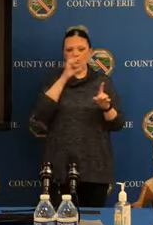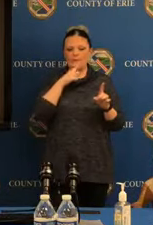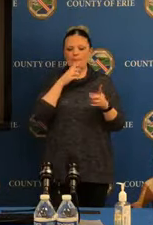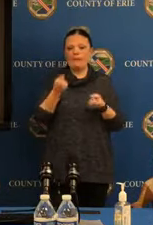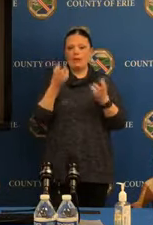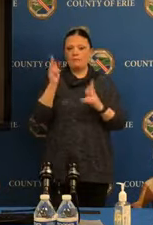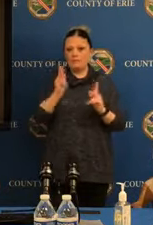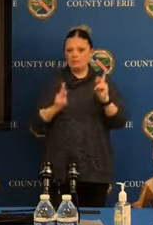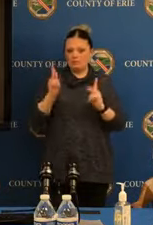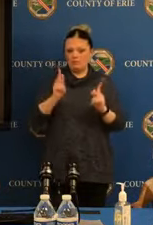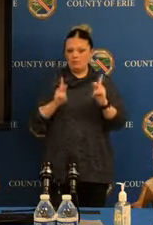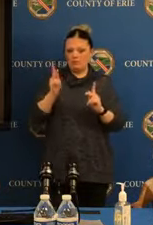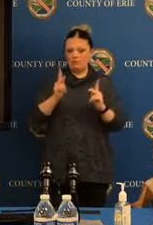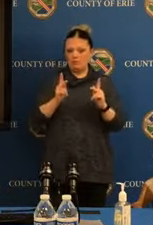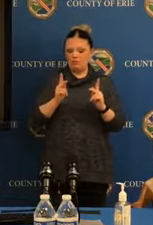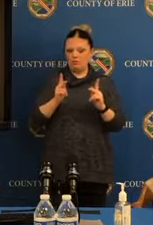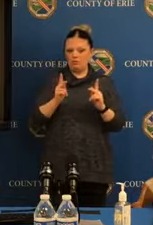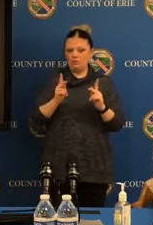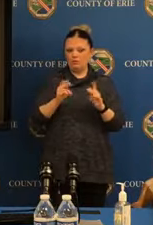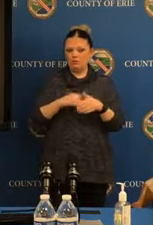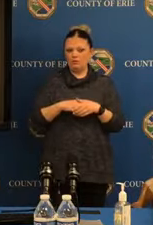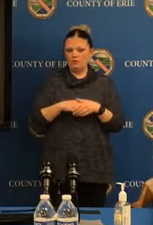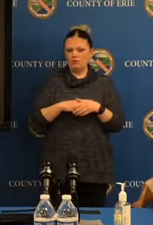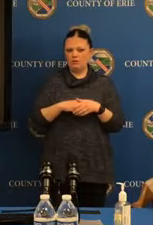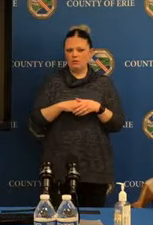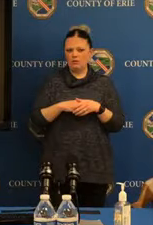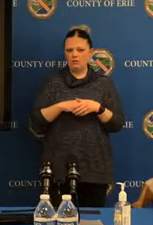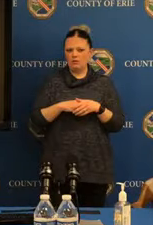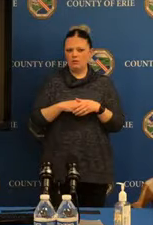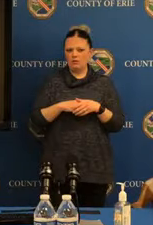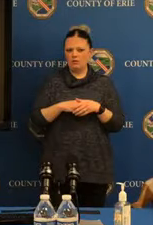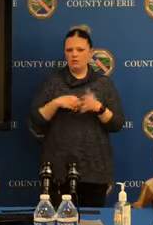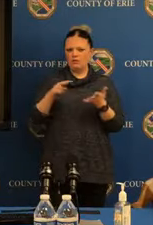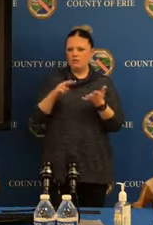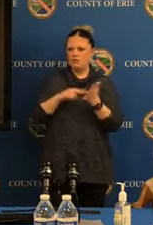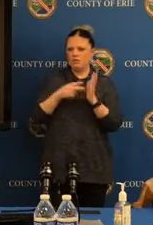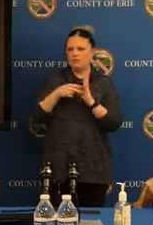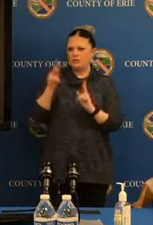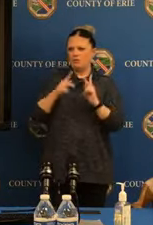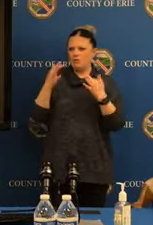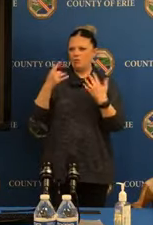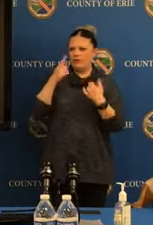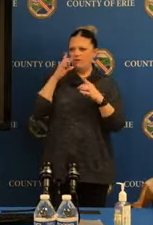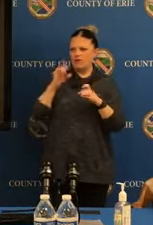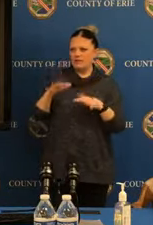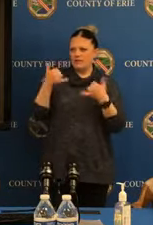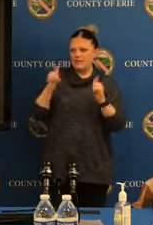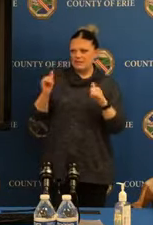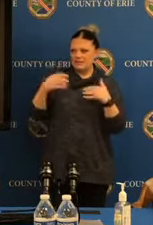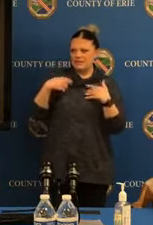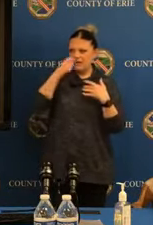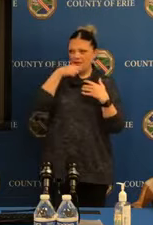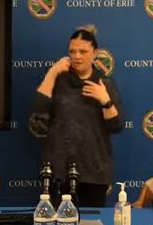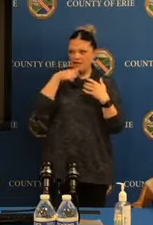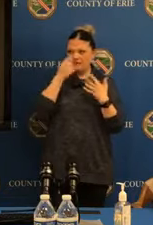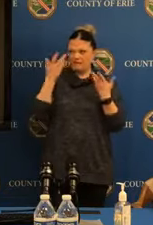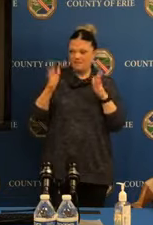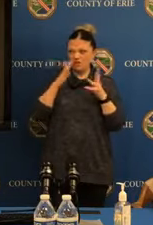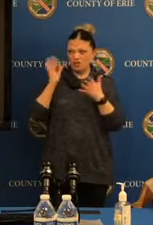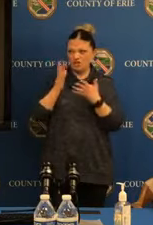people that are, so when you mean the number of people that are waiting for a test that are still have specimens collected